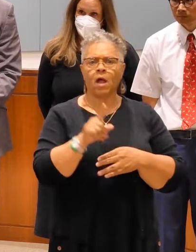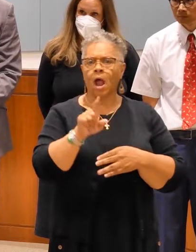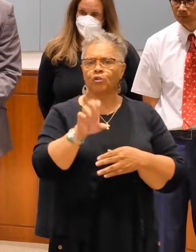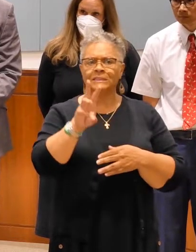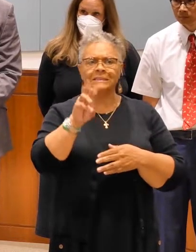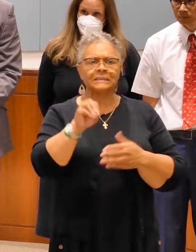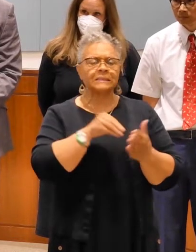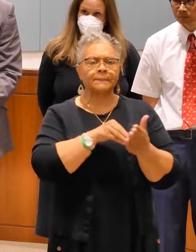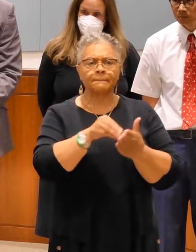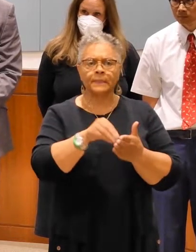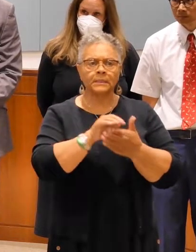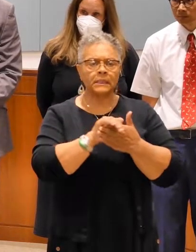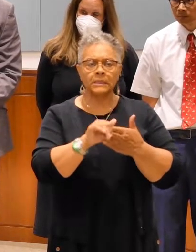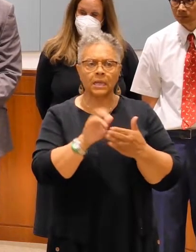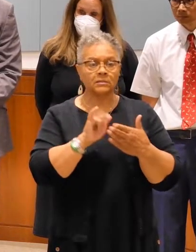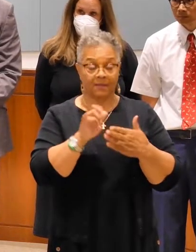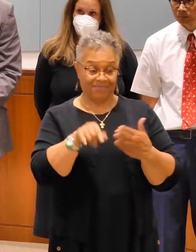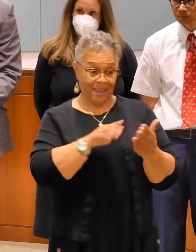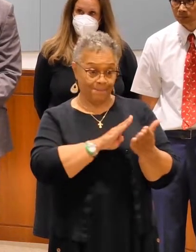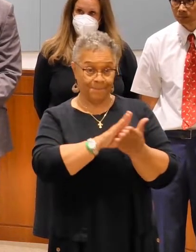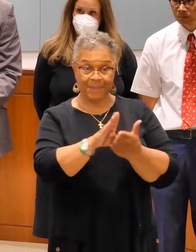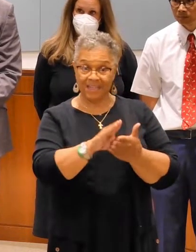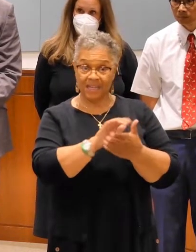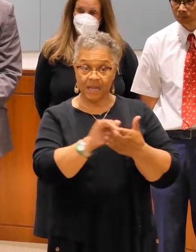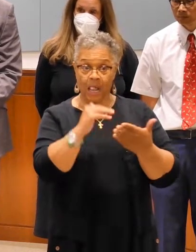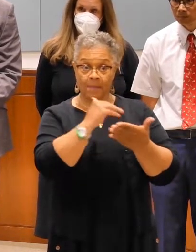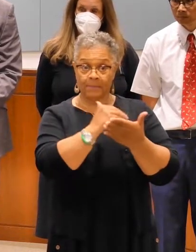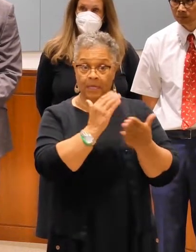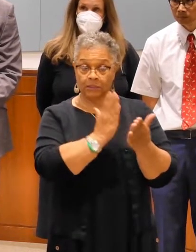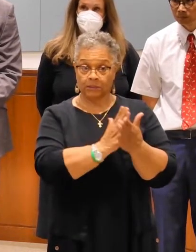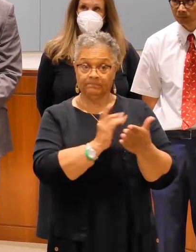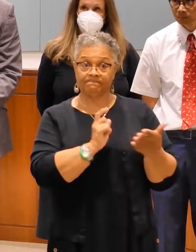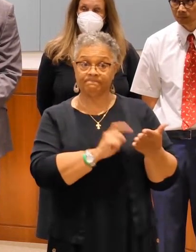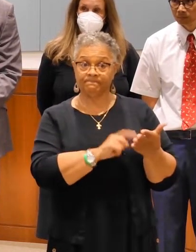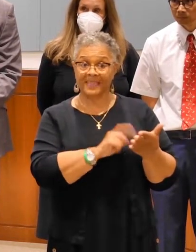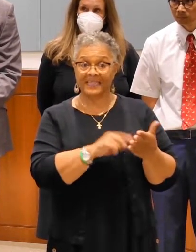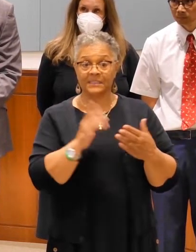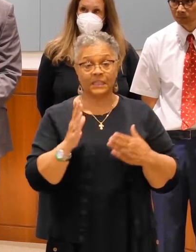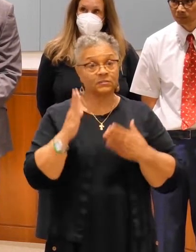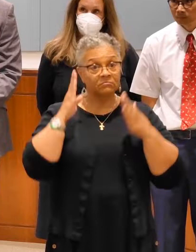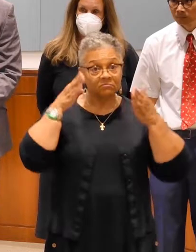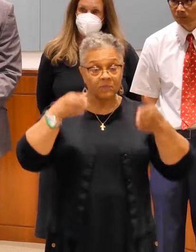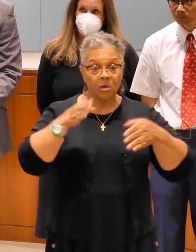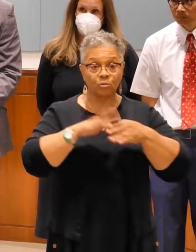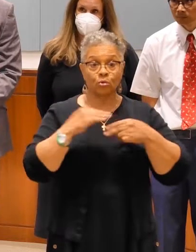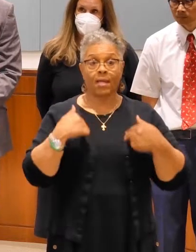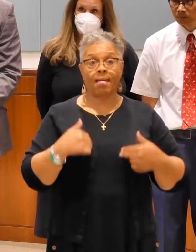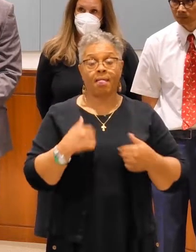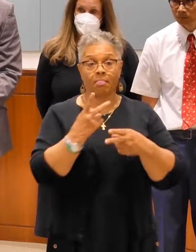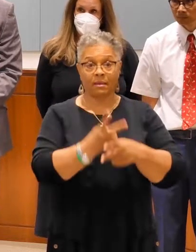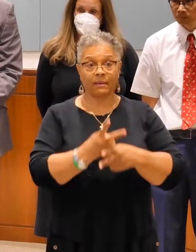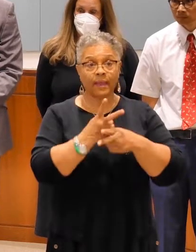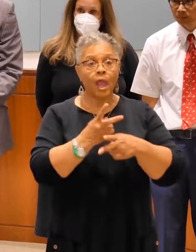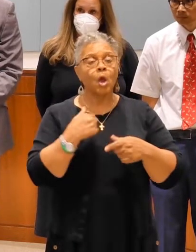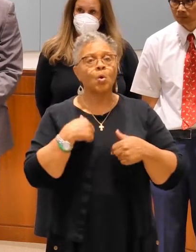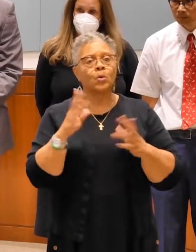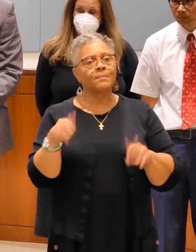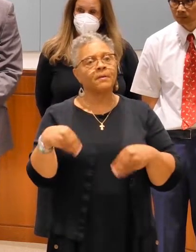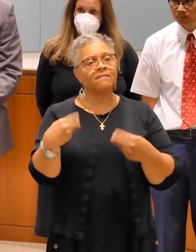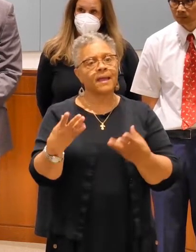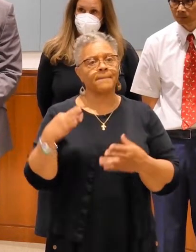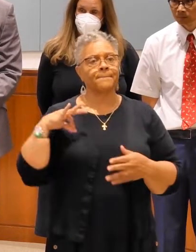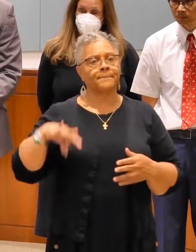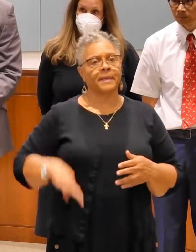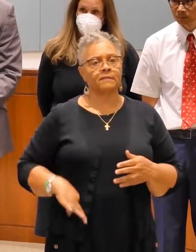million of that billion-dollar budget that is devoted to health care. We provide